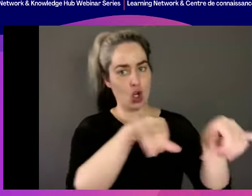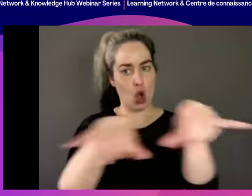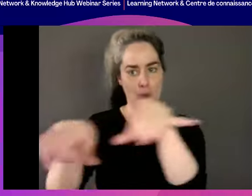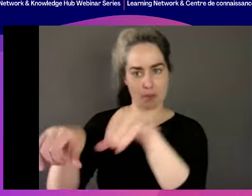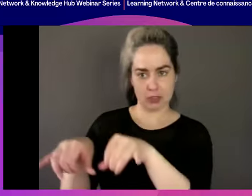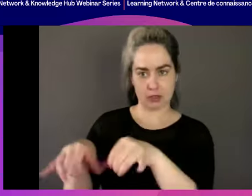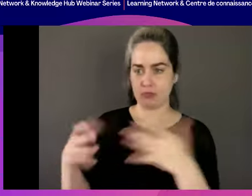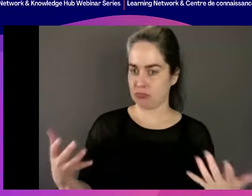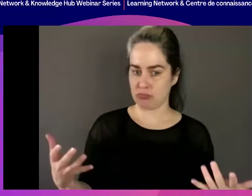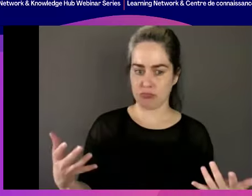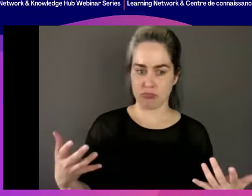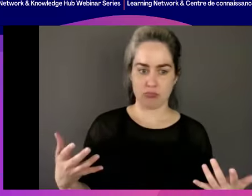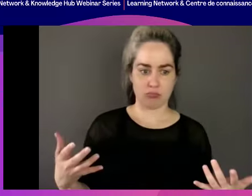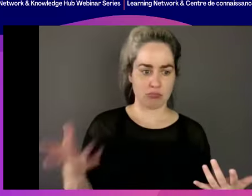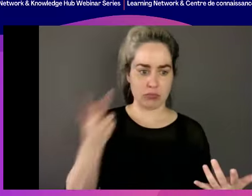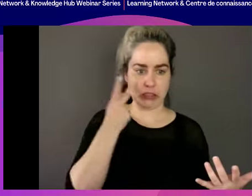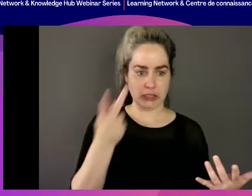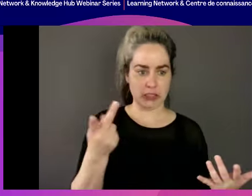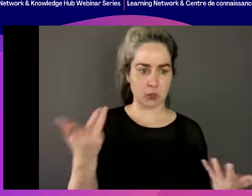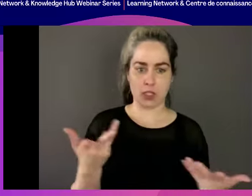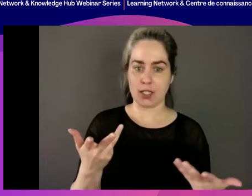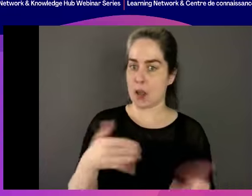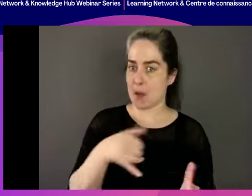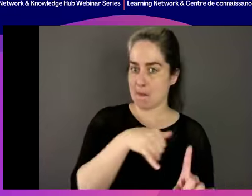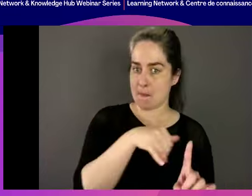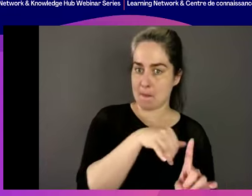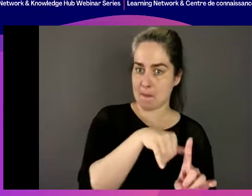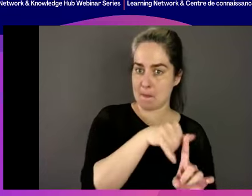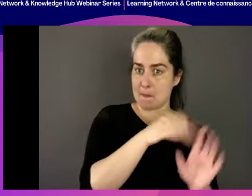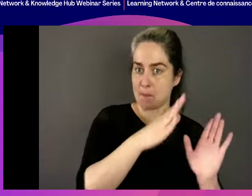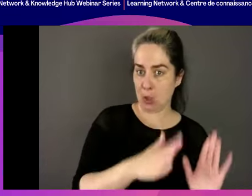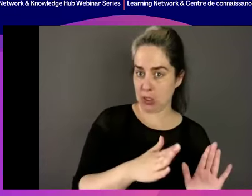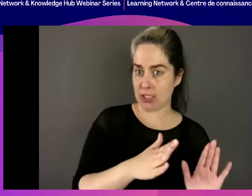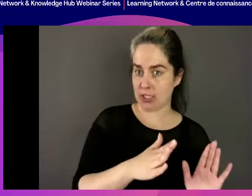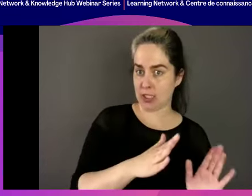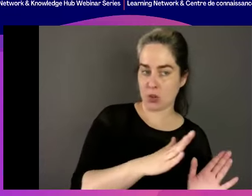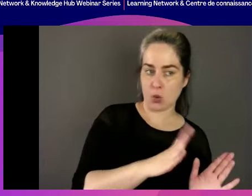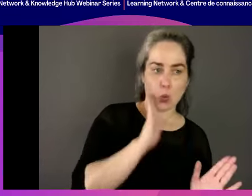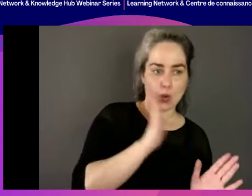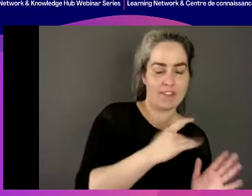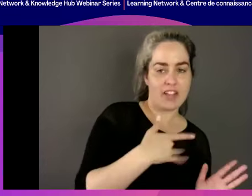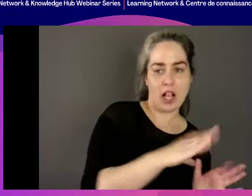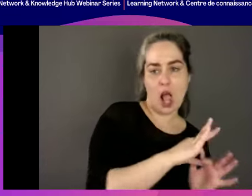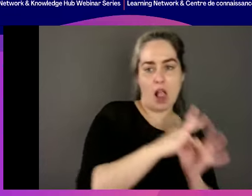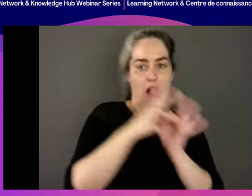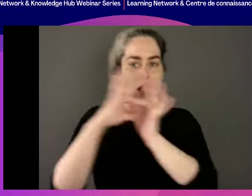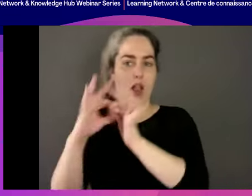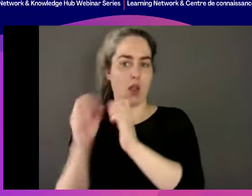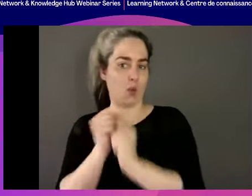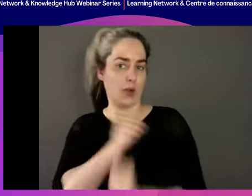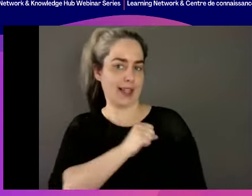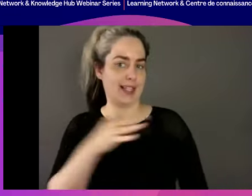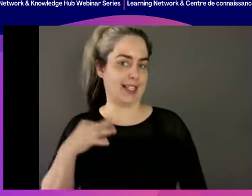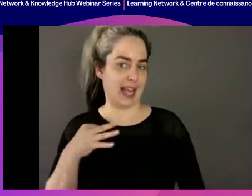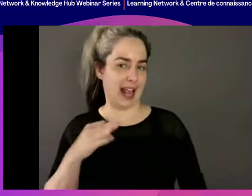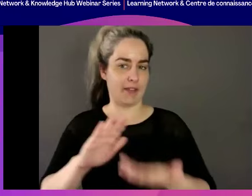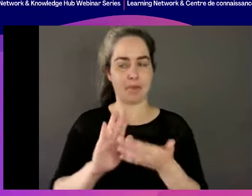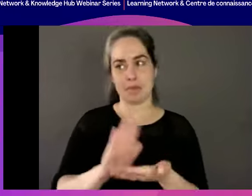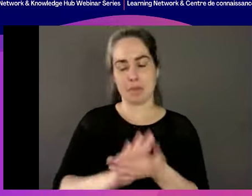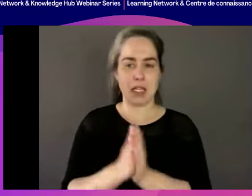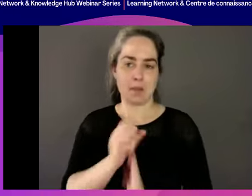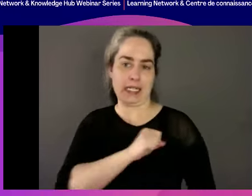the bullies would become tied to staff and supported by the staff and kind of their favorites. One